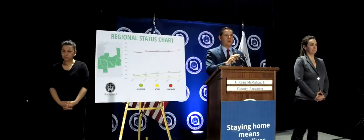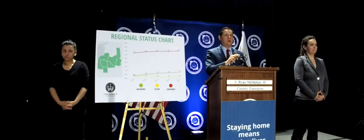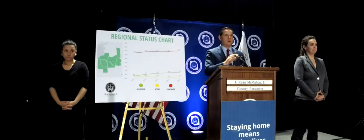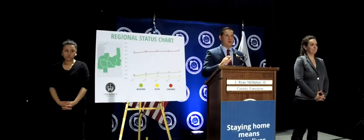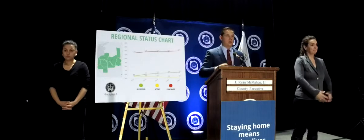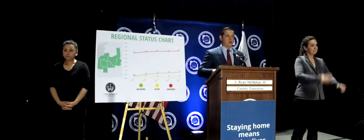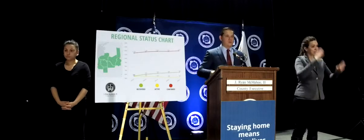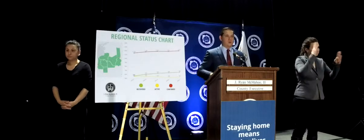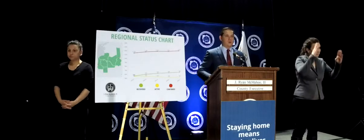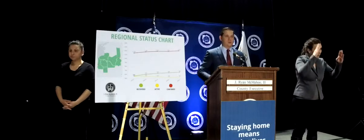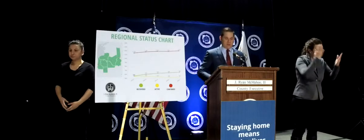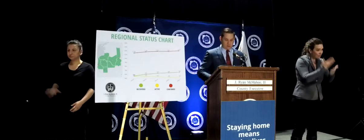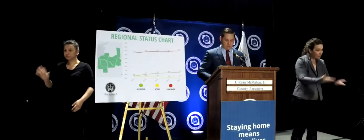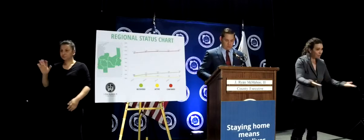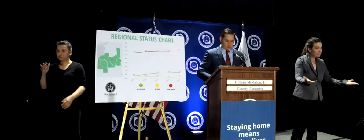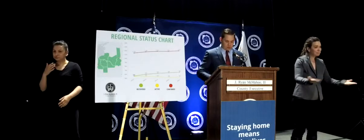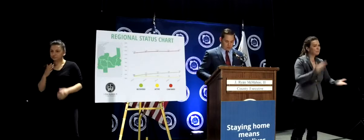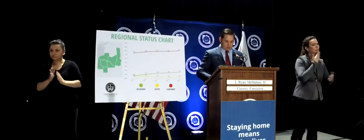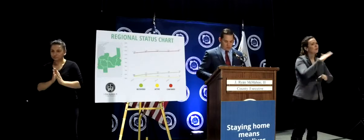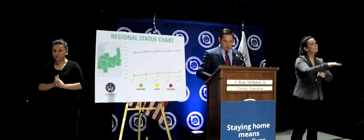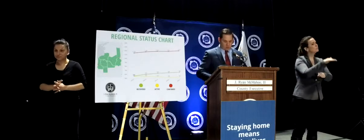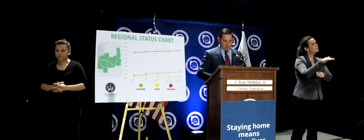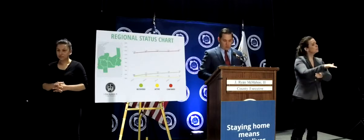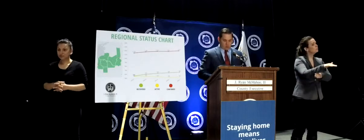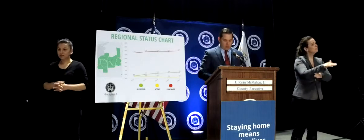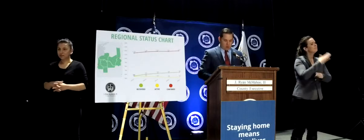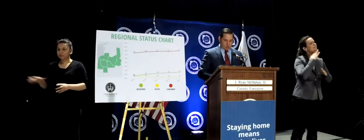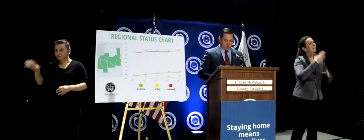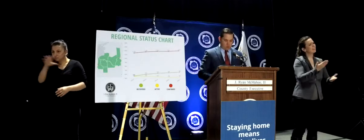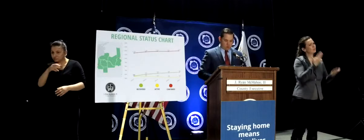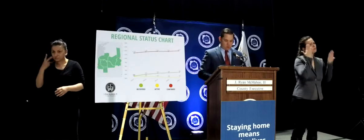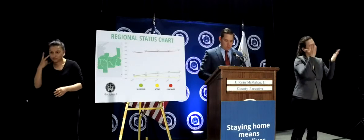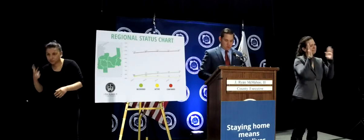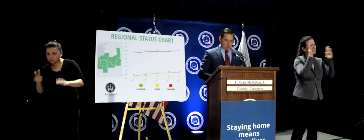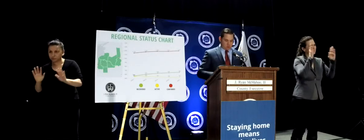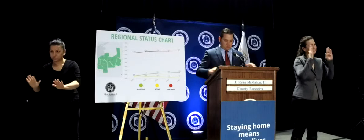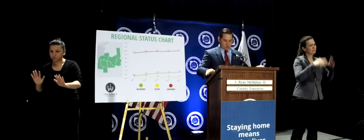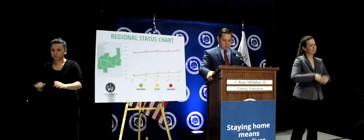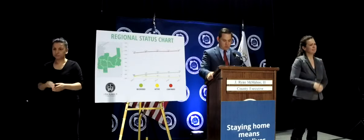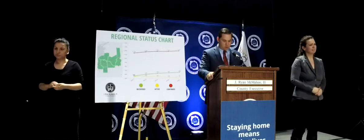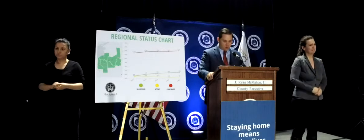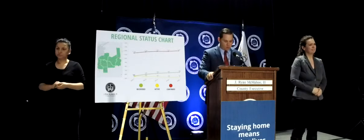Hello, everyone. Good afternoon. Thank you for being here. Um,